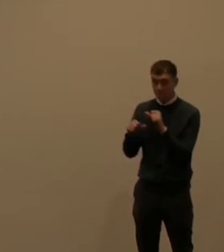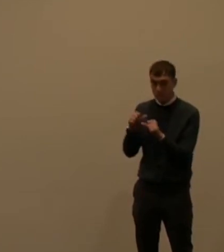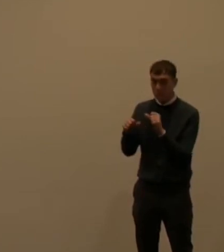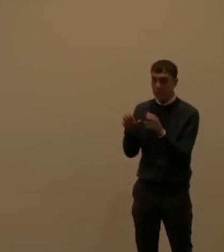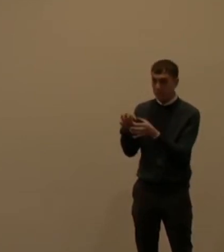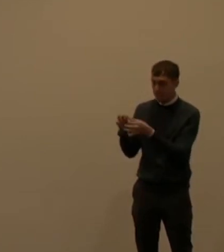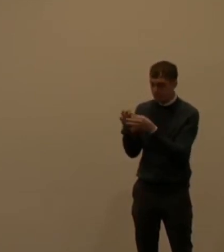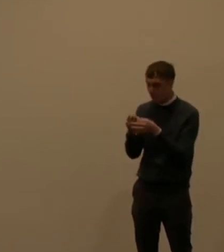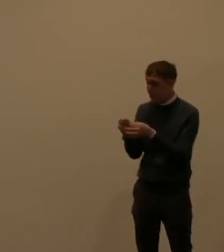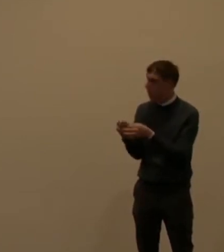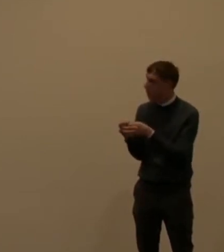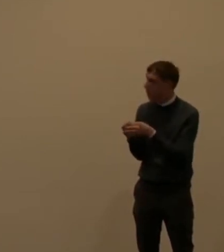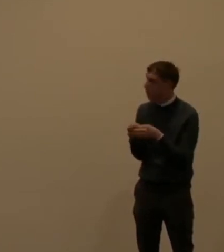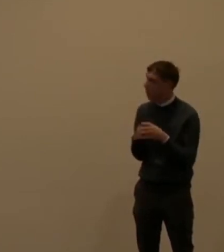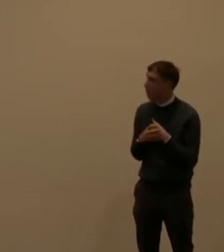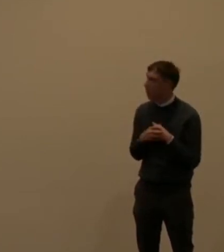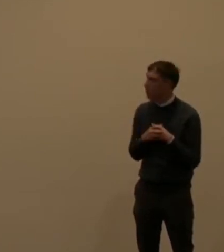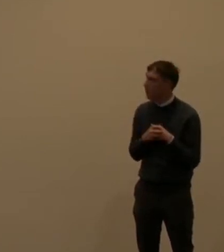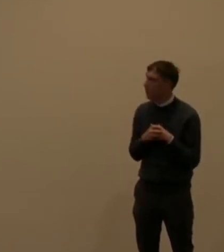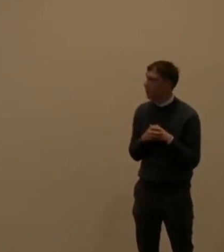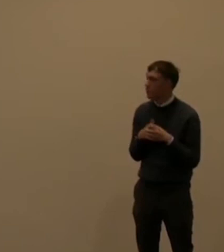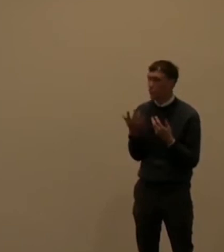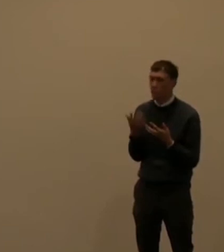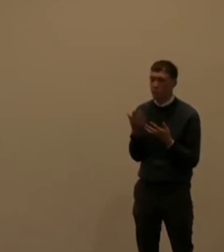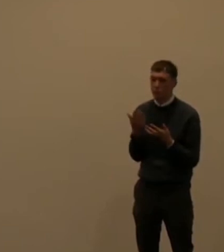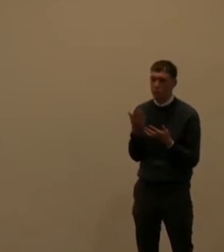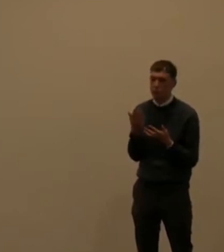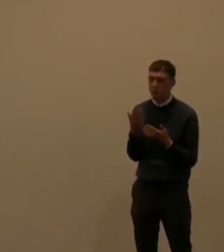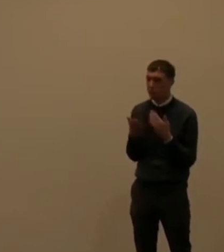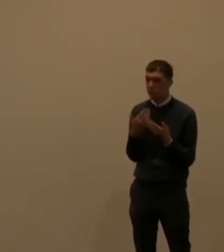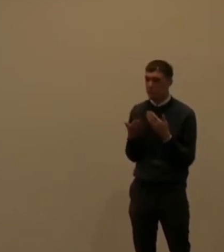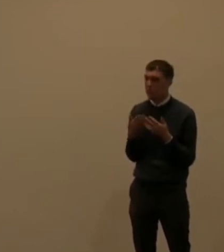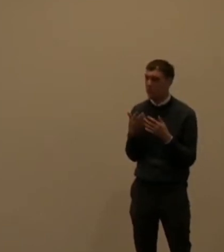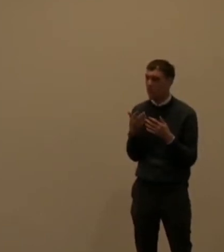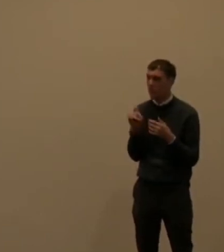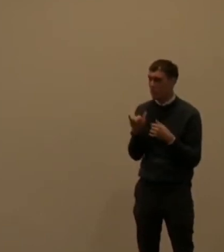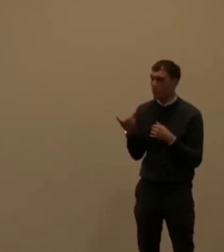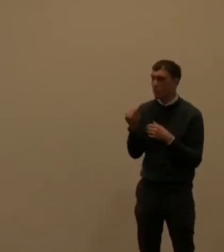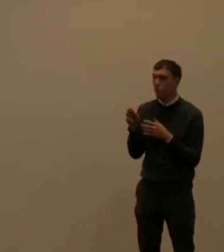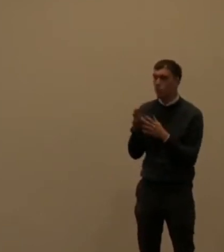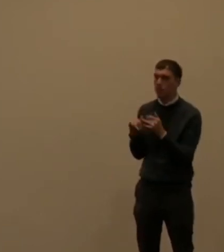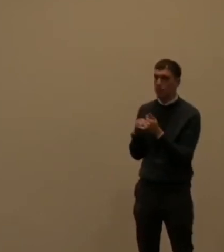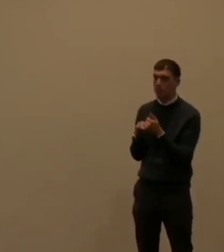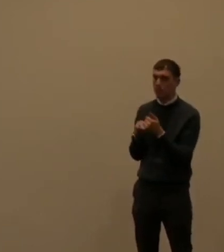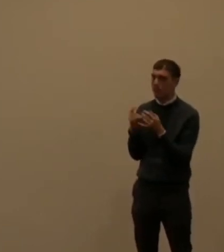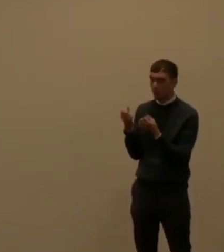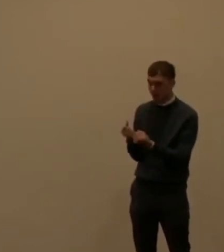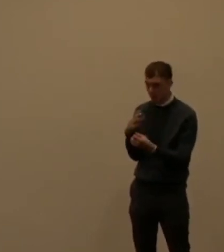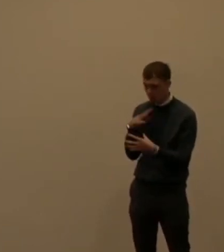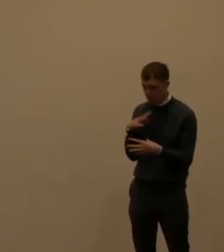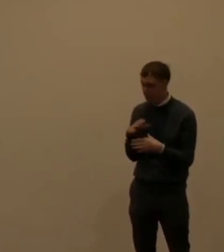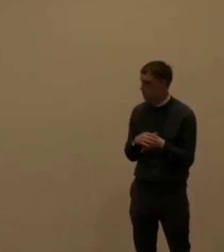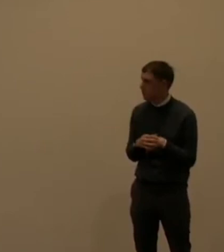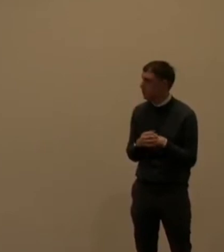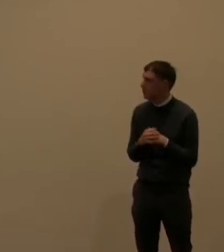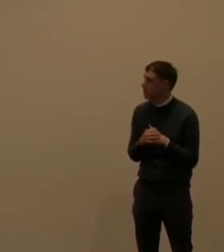not involving Fast Track team. So no matter what, you'll get a quality connection to Microsoft if you don't have it already.